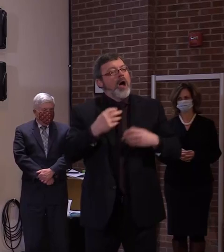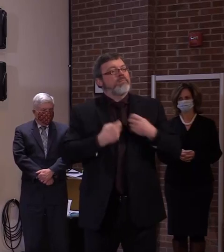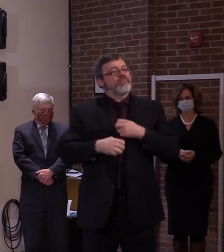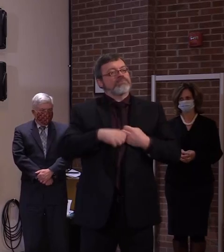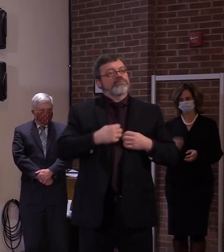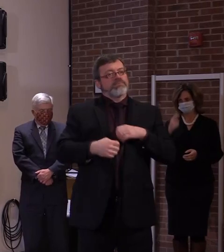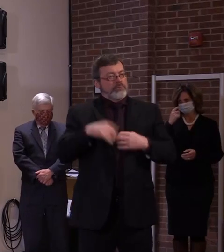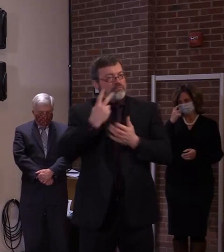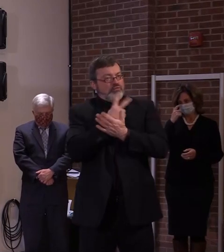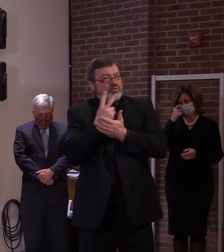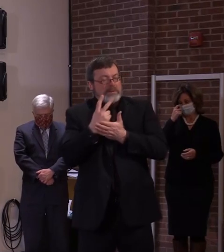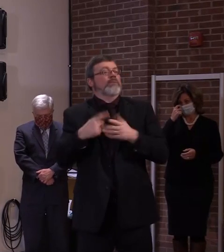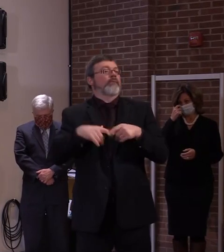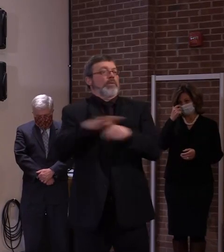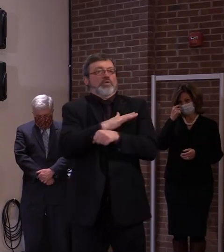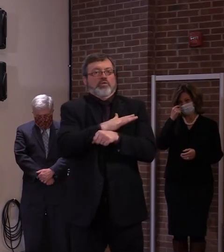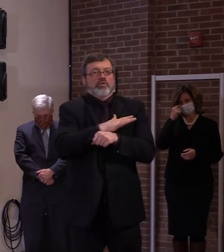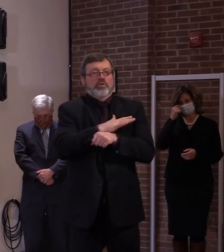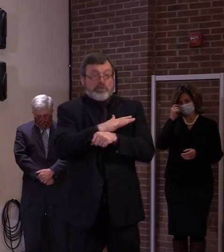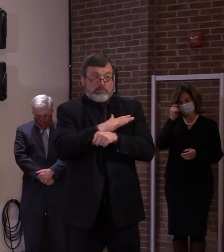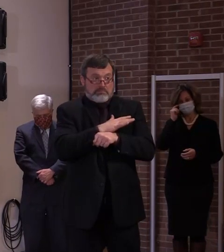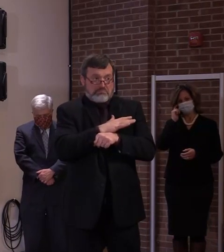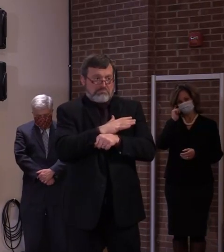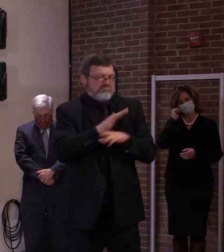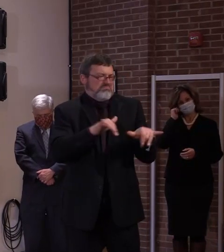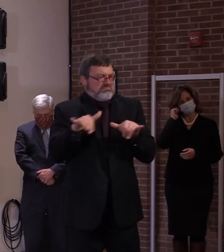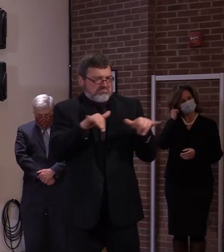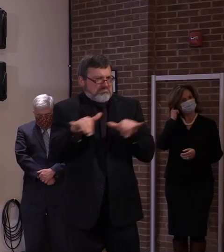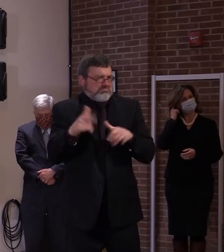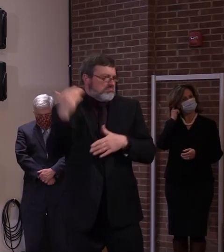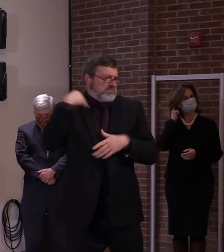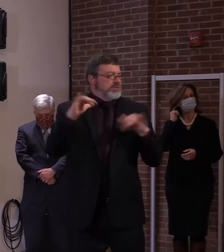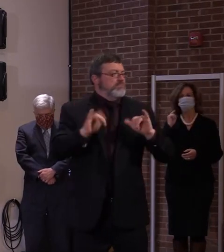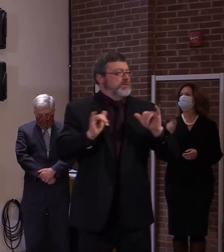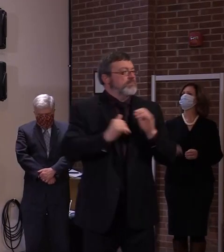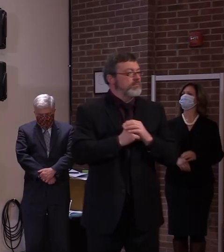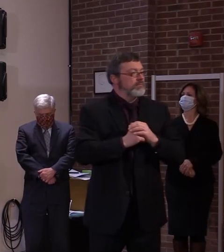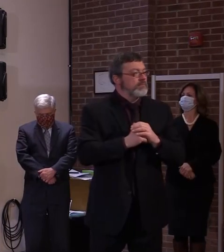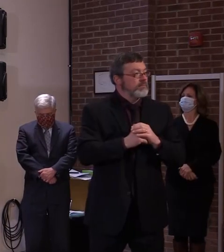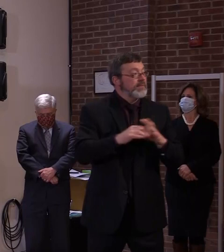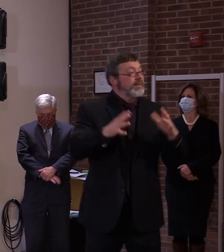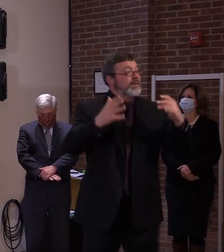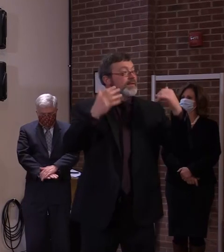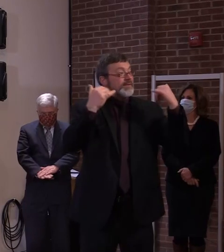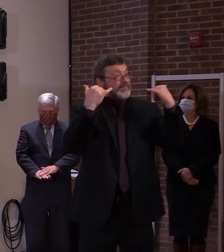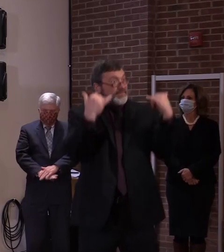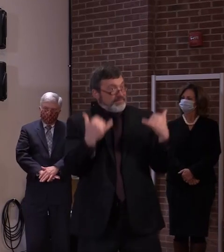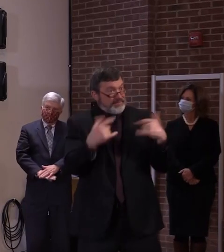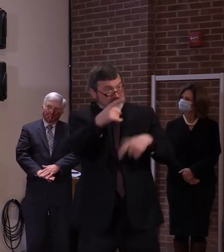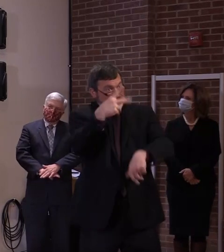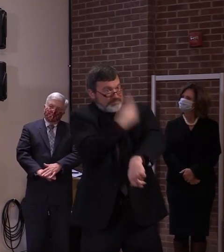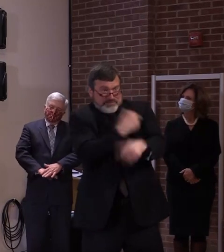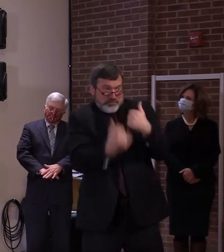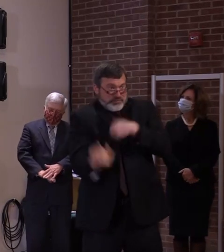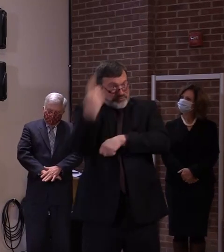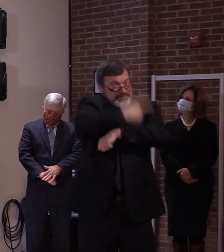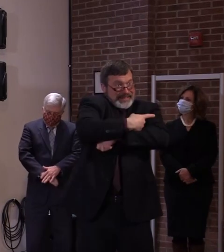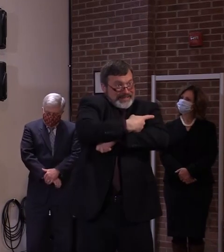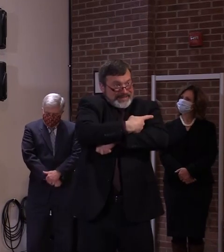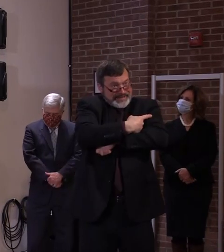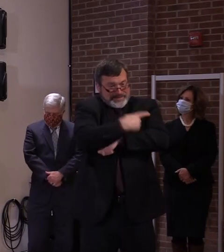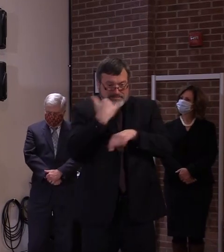more transmission due to Omicron, as we expect in the next several weeks. And if you're